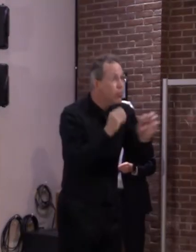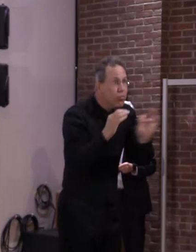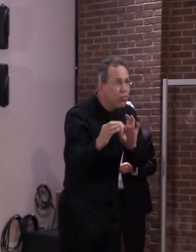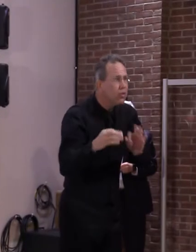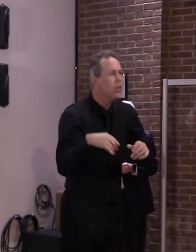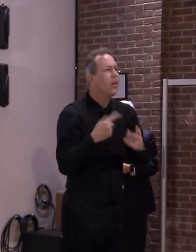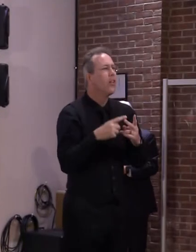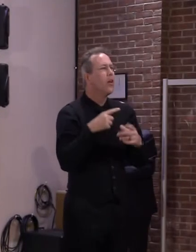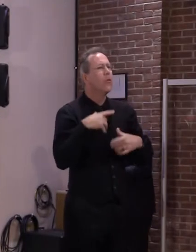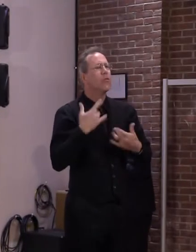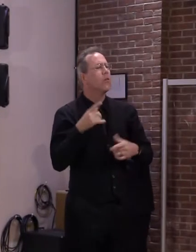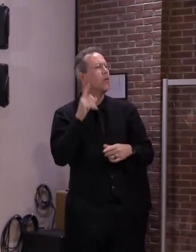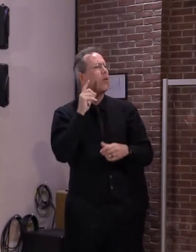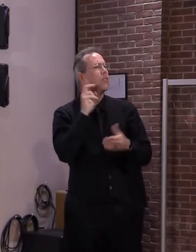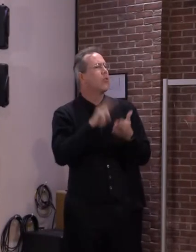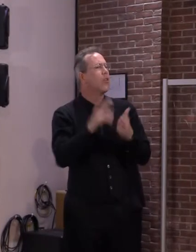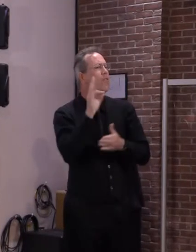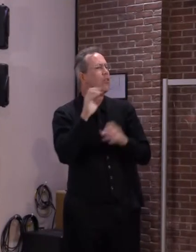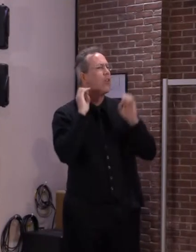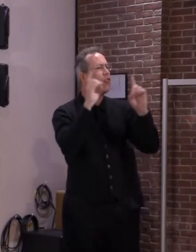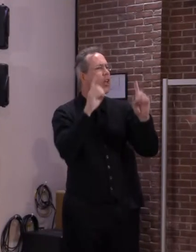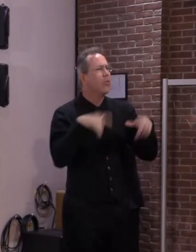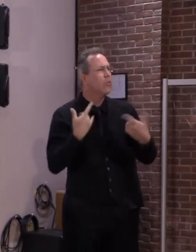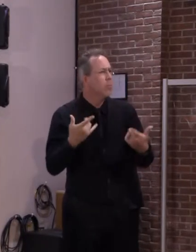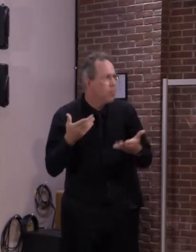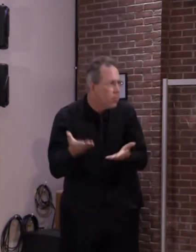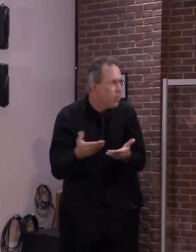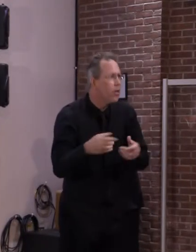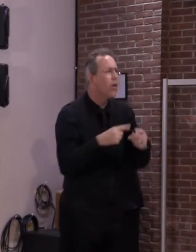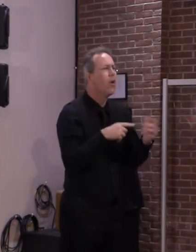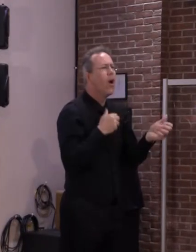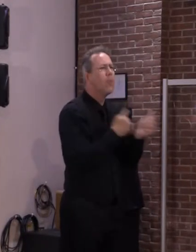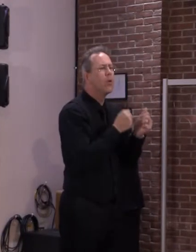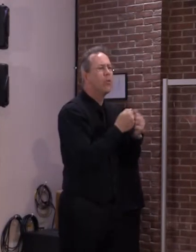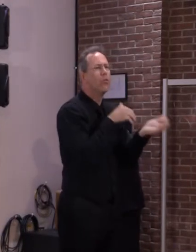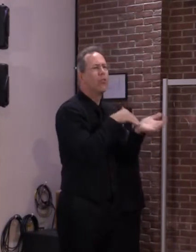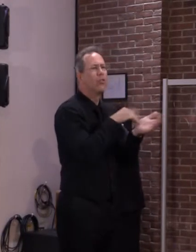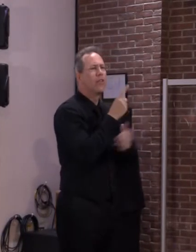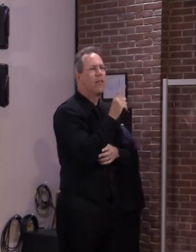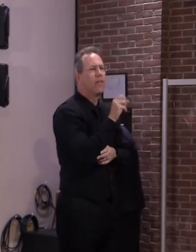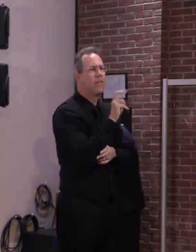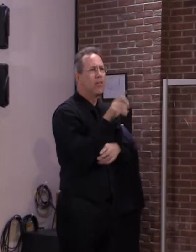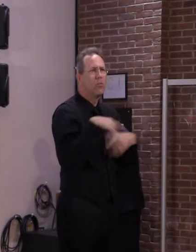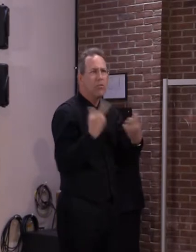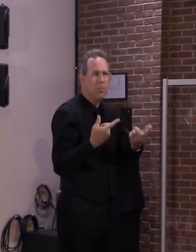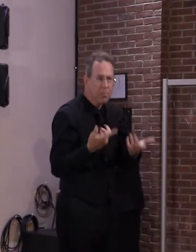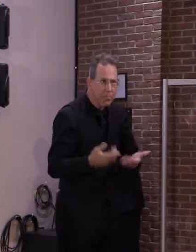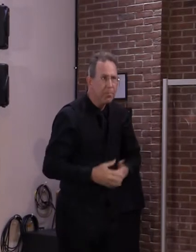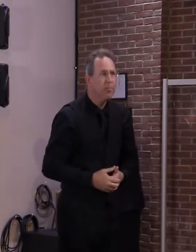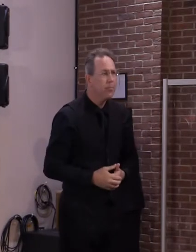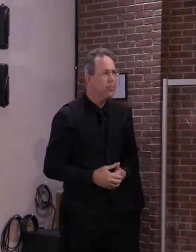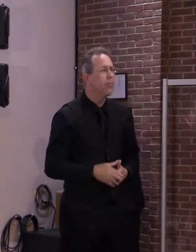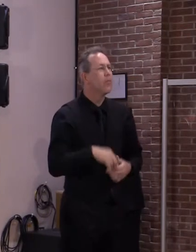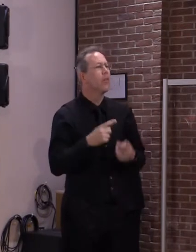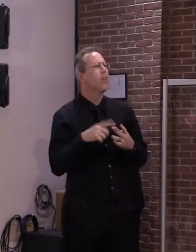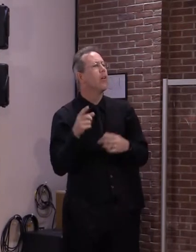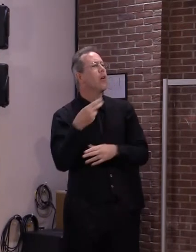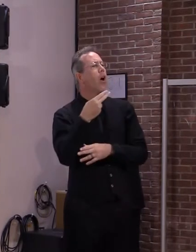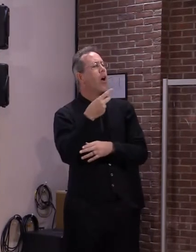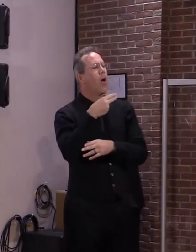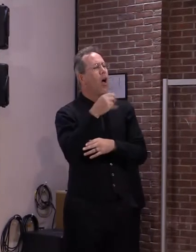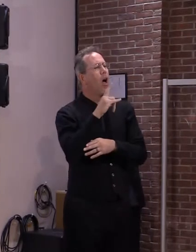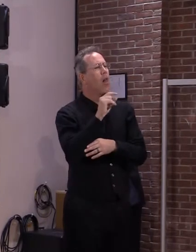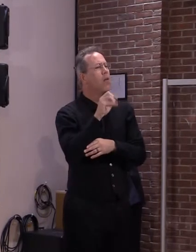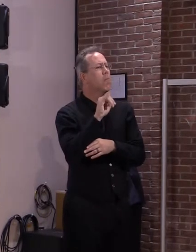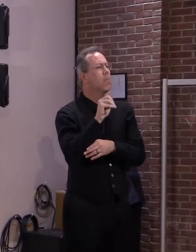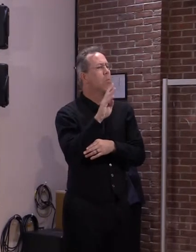update from Dr. Levine. We're also joined by Holly Morehouse, the Executive Director of Vermont After School, to